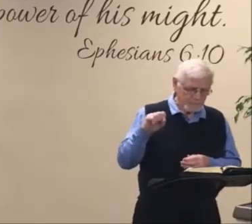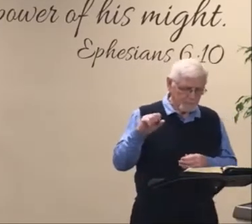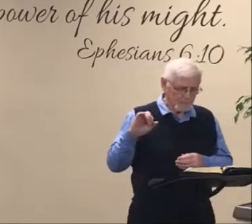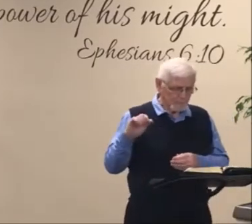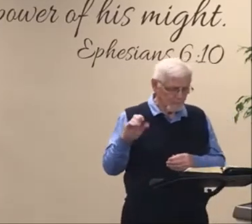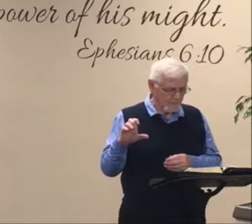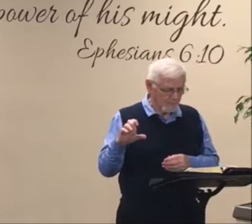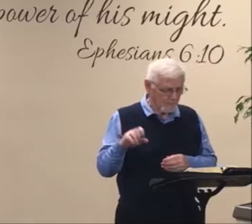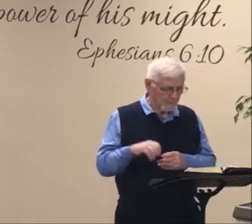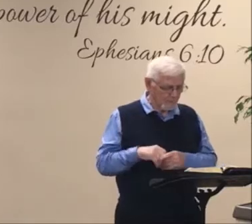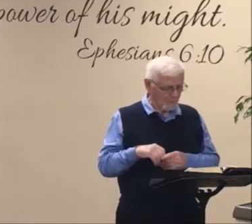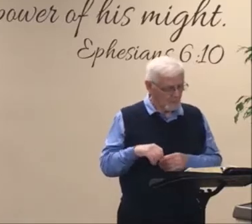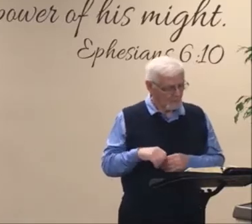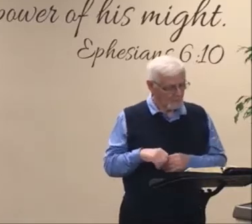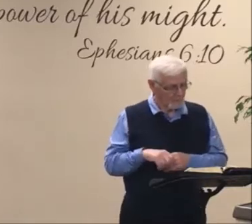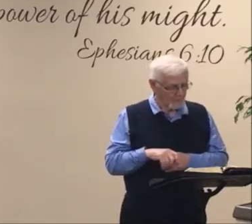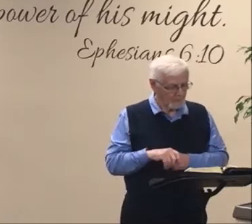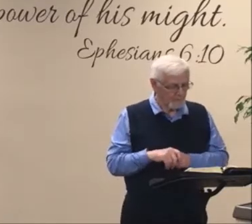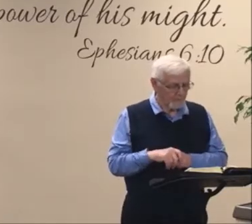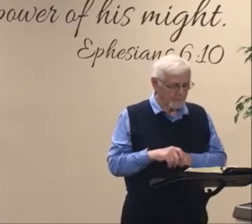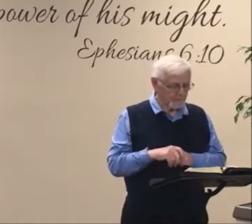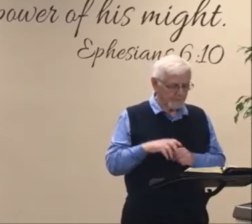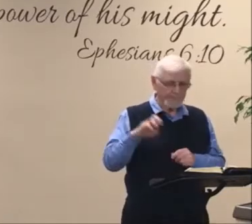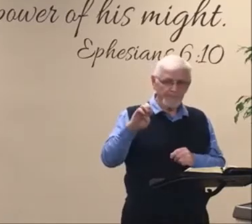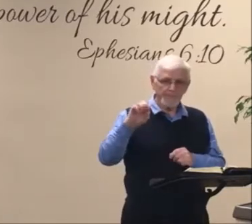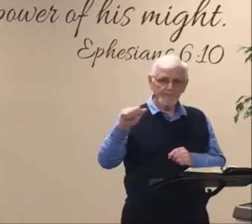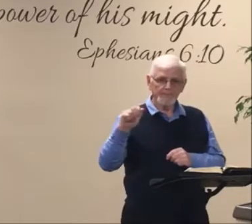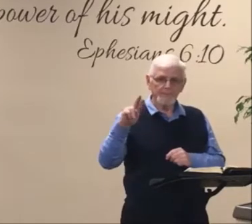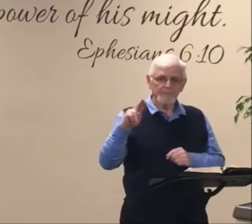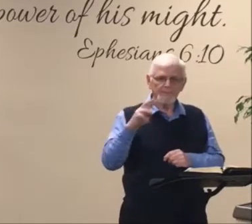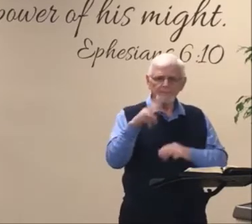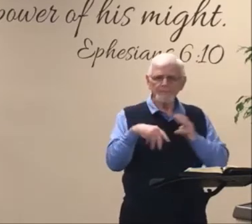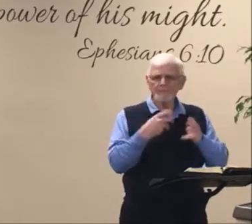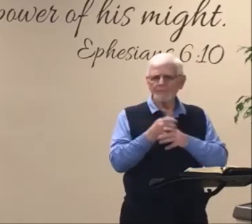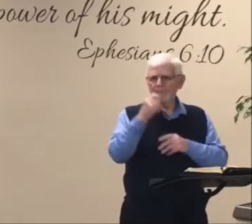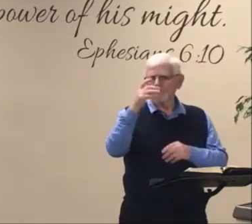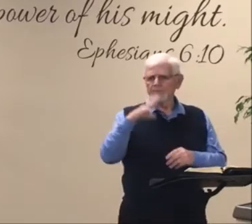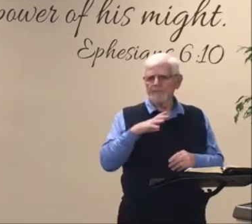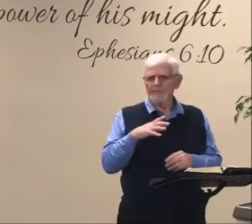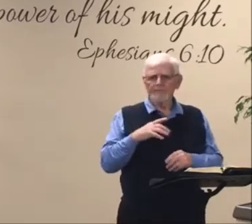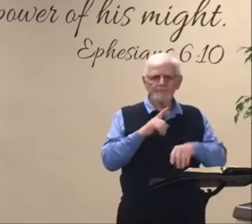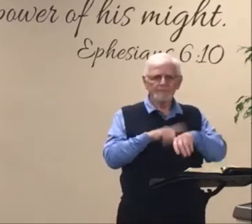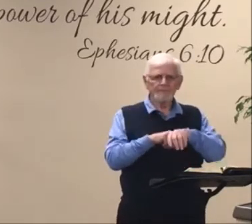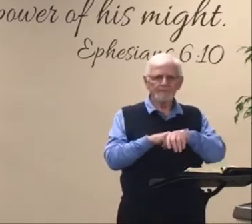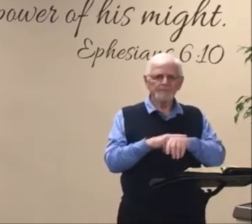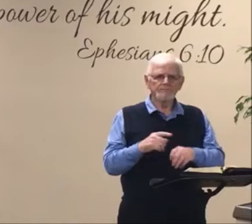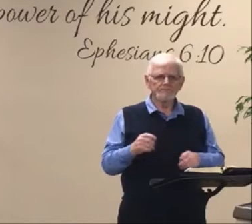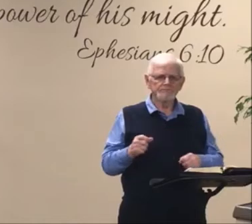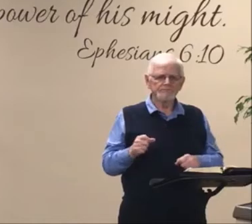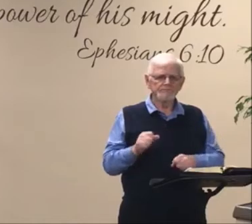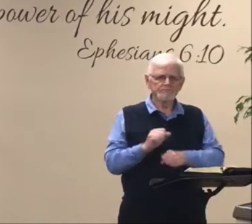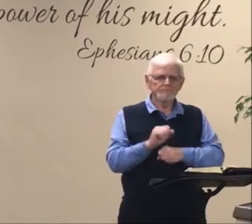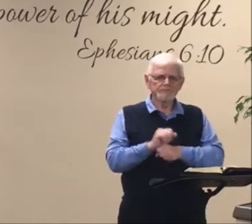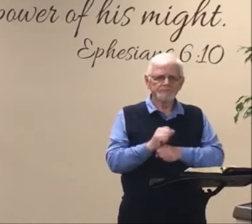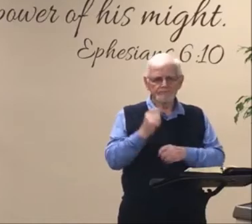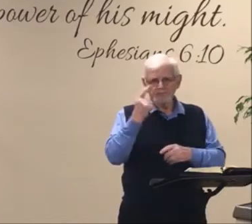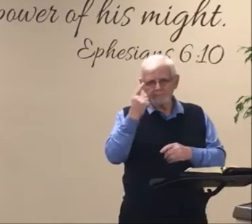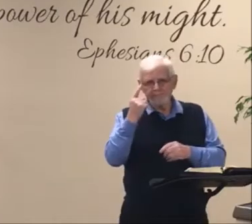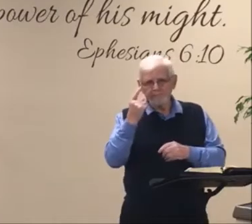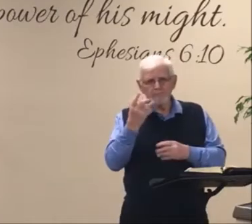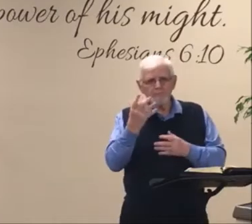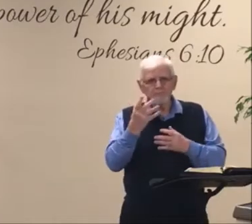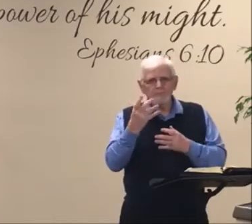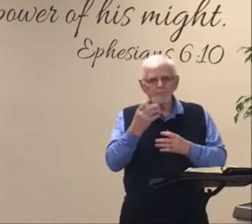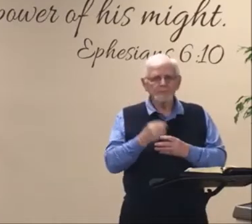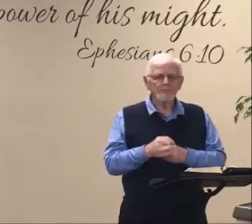kind of the worldly man, the worldly Christian, spends all his time and his energy and his thinking and his thought process on